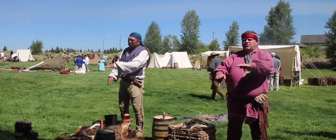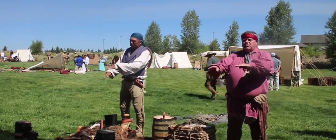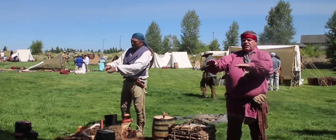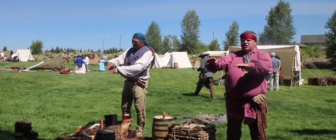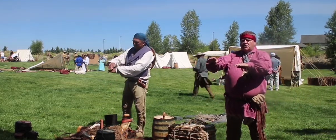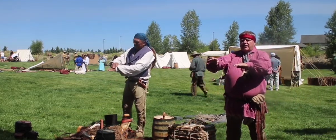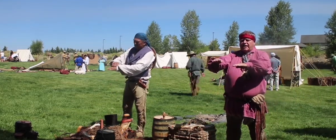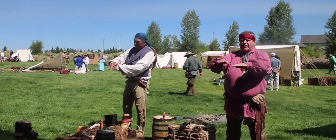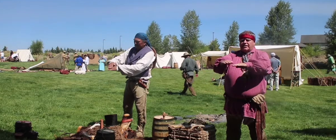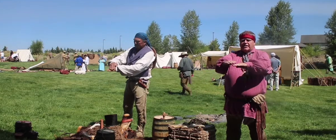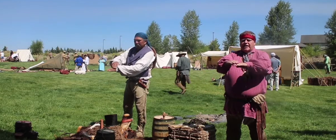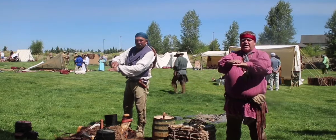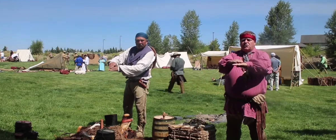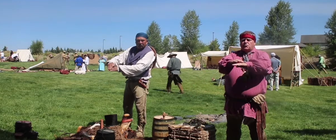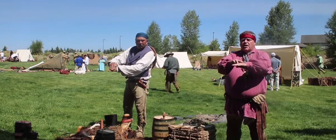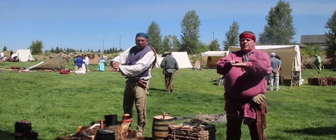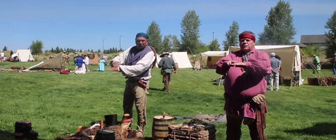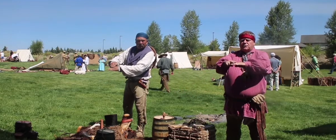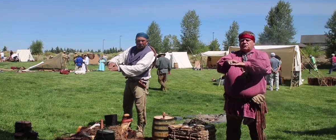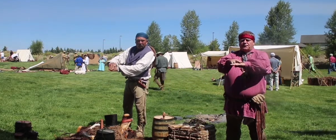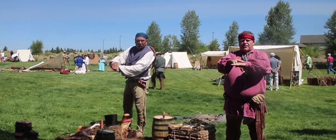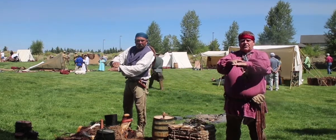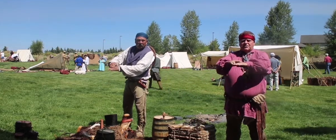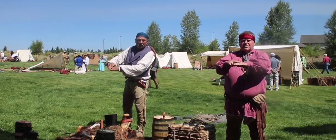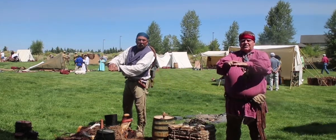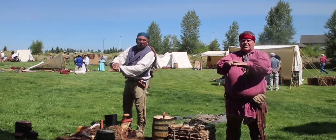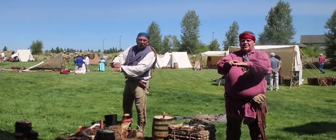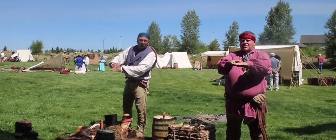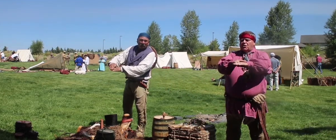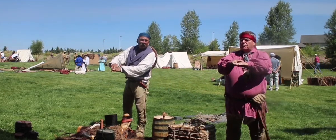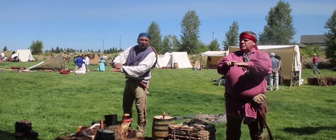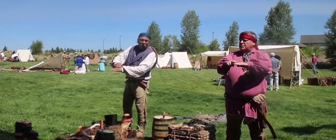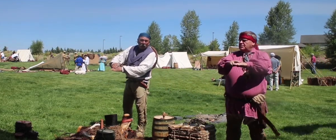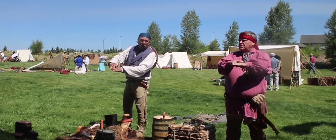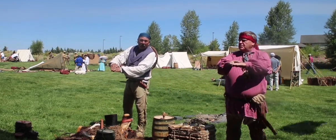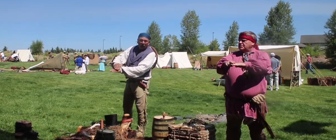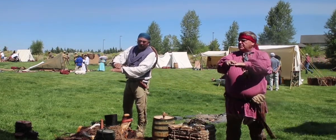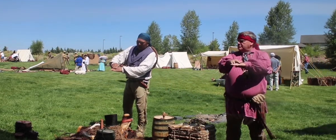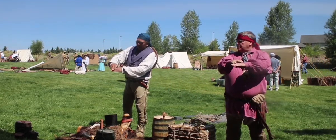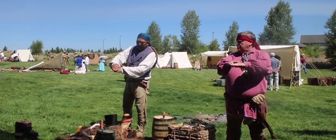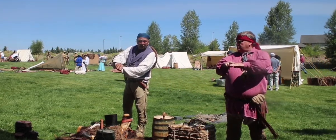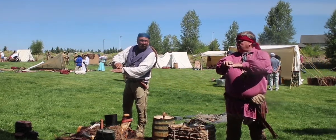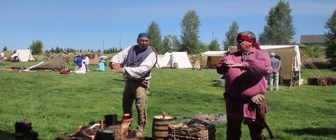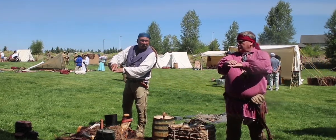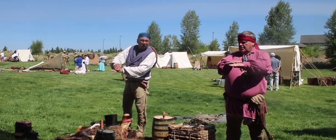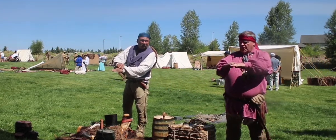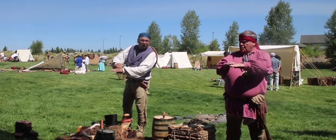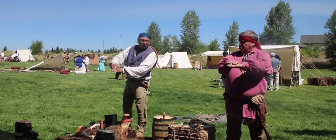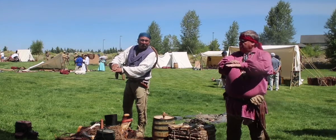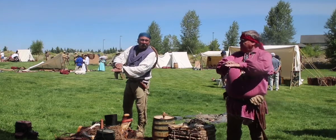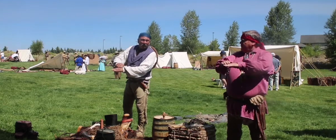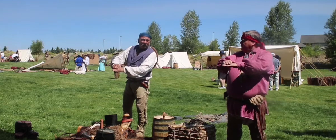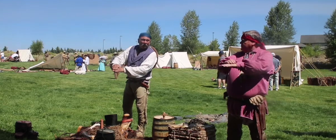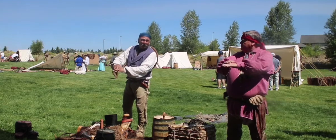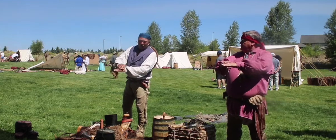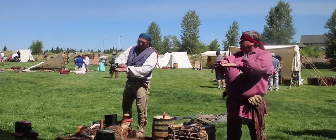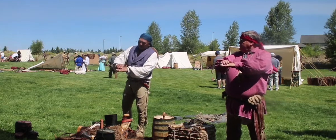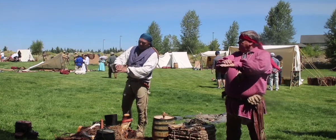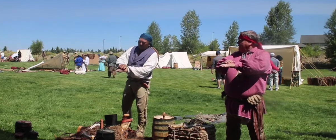take your right hand and you rub it with 2 fingers. No, I believe it's the whole hand, like this. I want it with 2 fingers. Well,